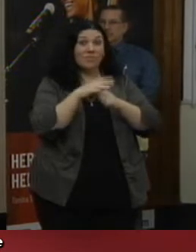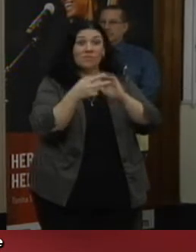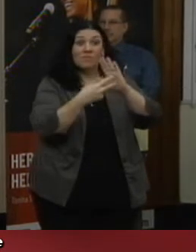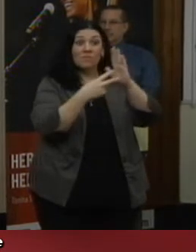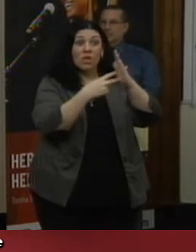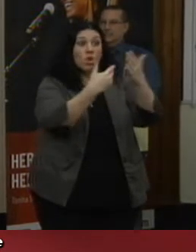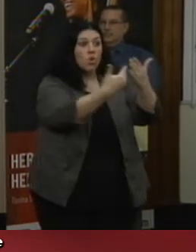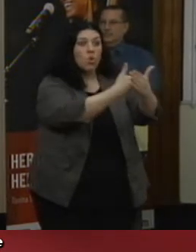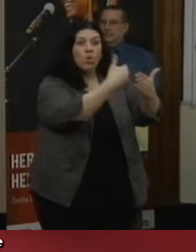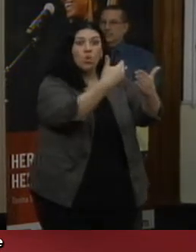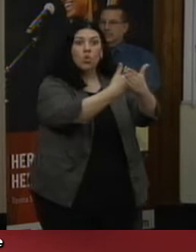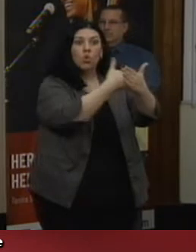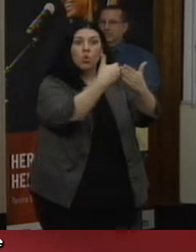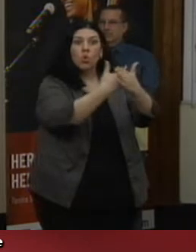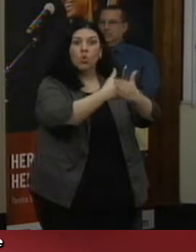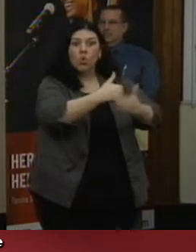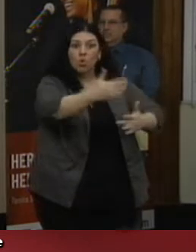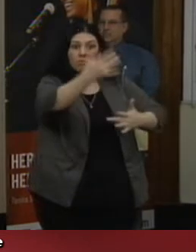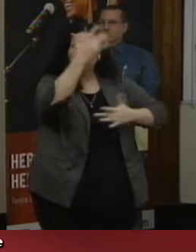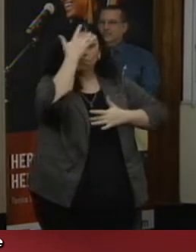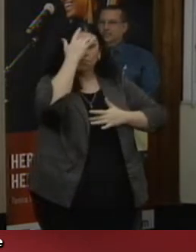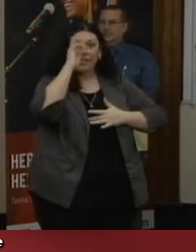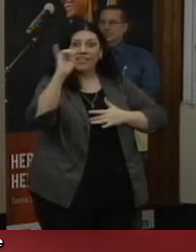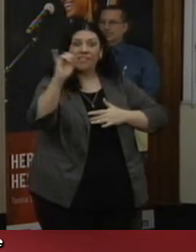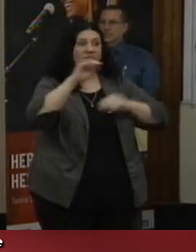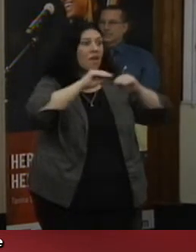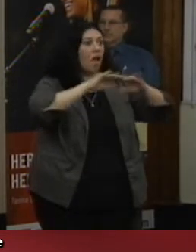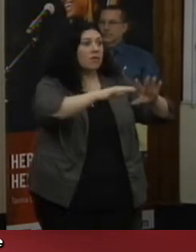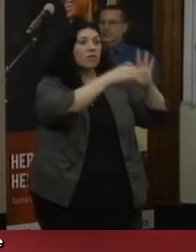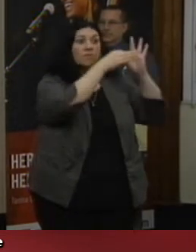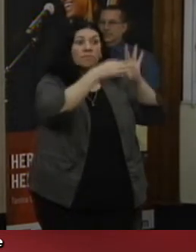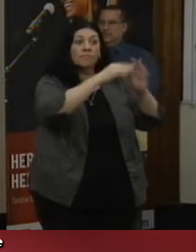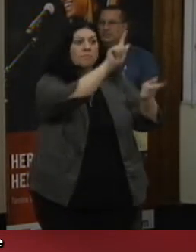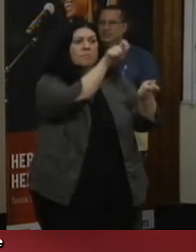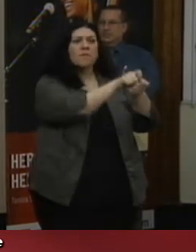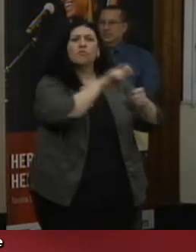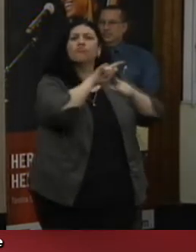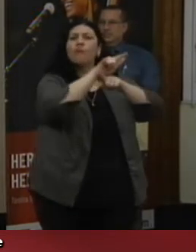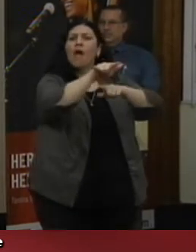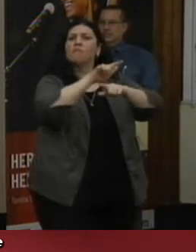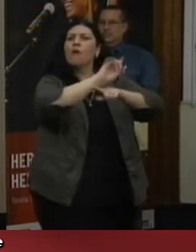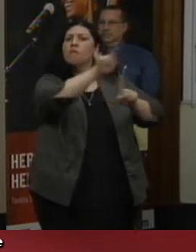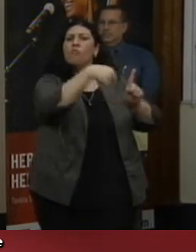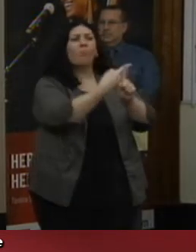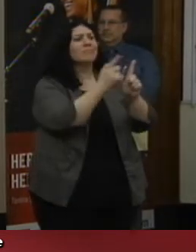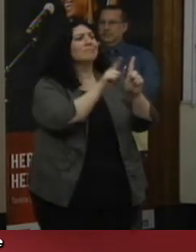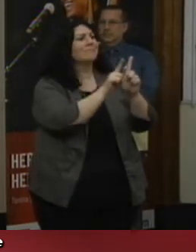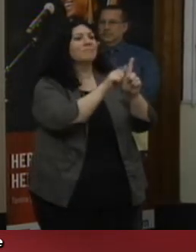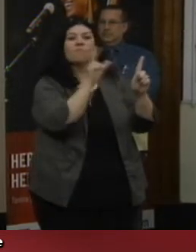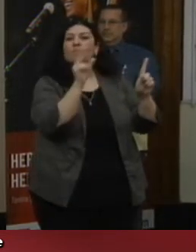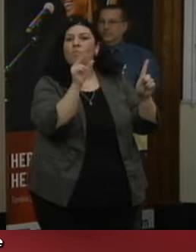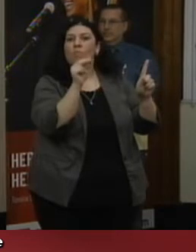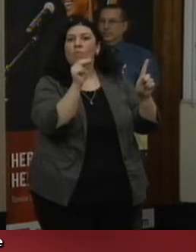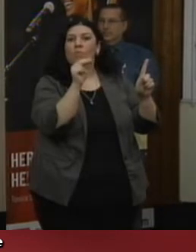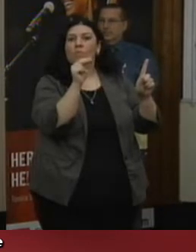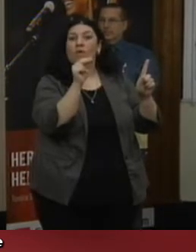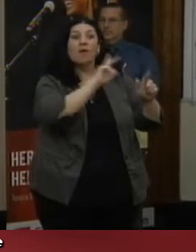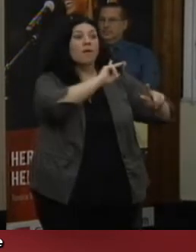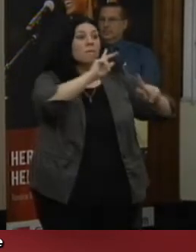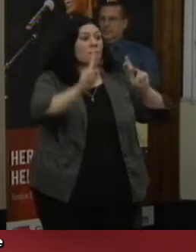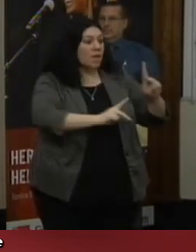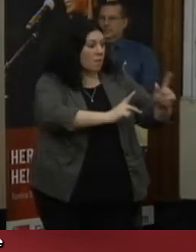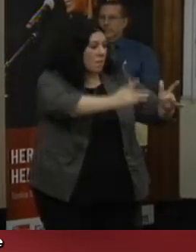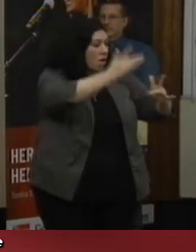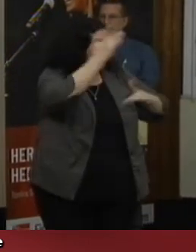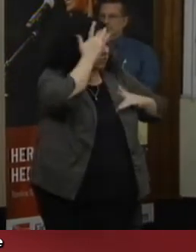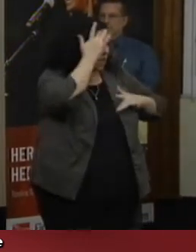infections are not related to travel, or not just related to travel, but they are also being transmitted person